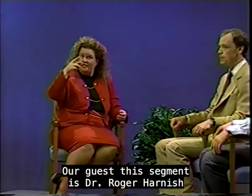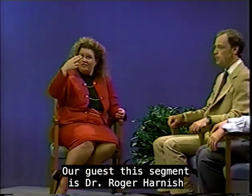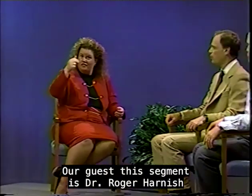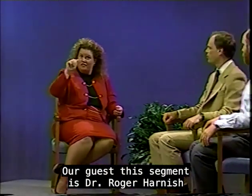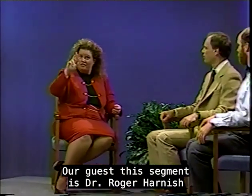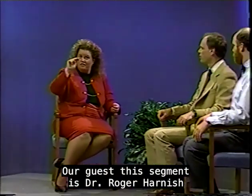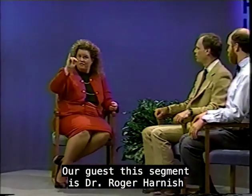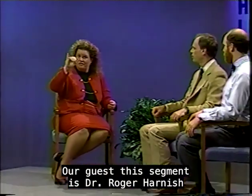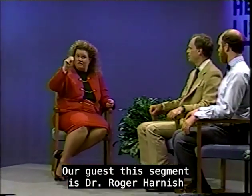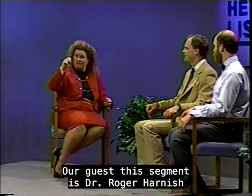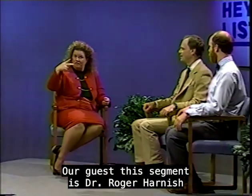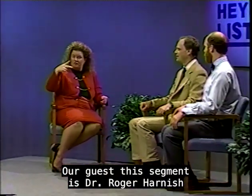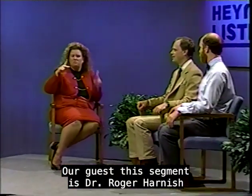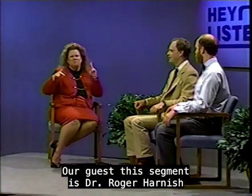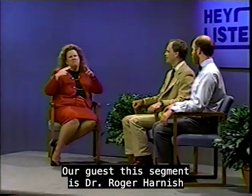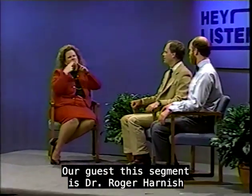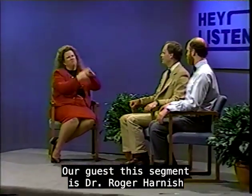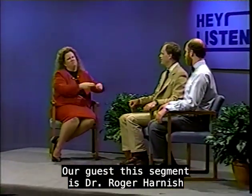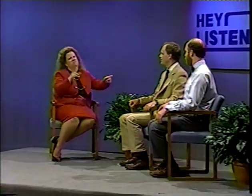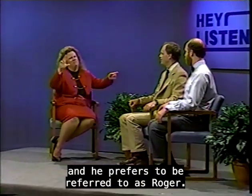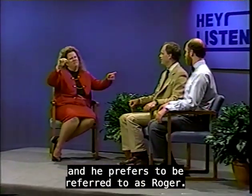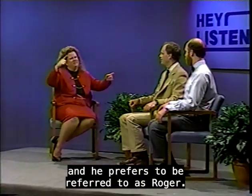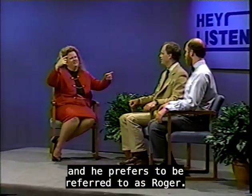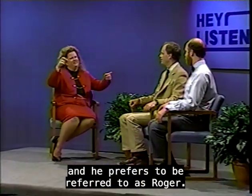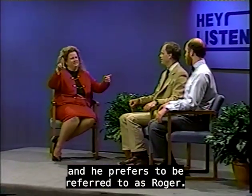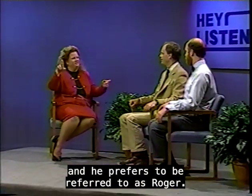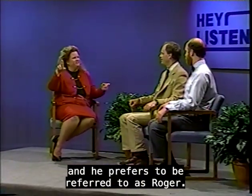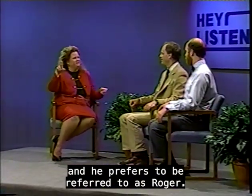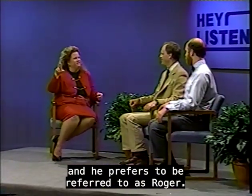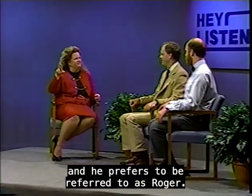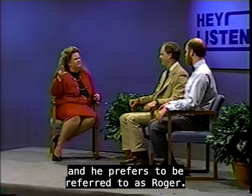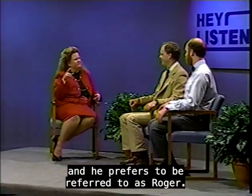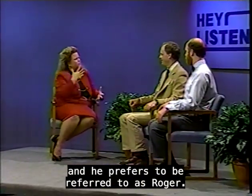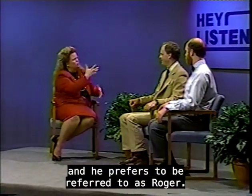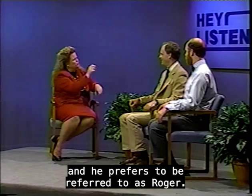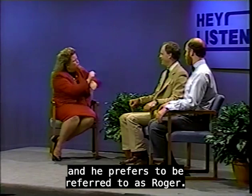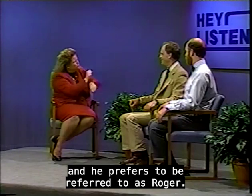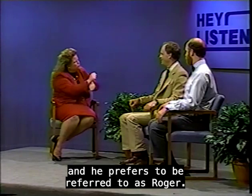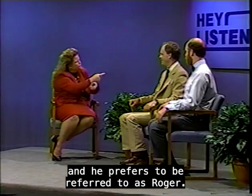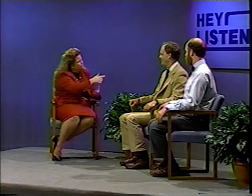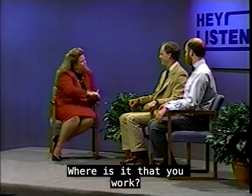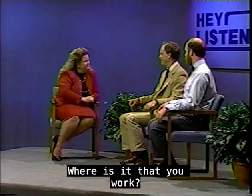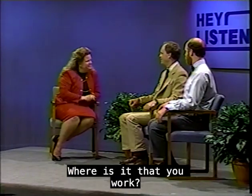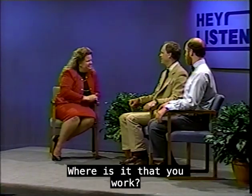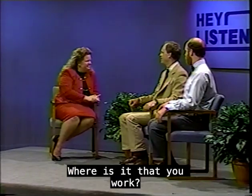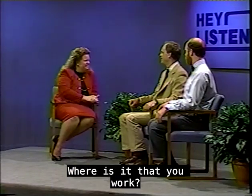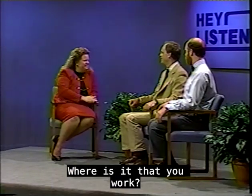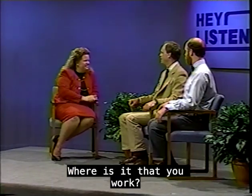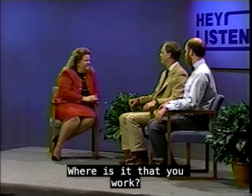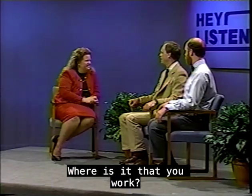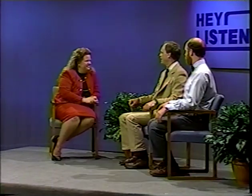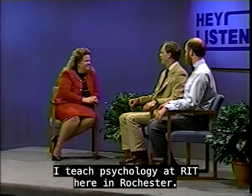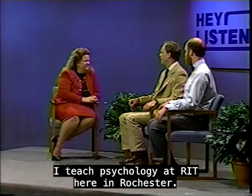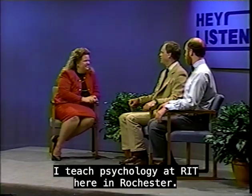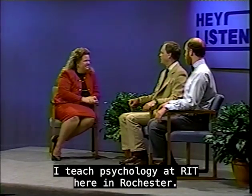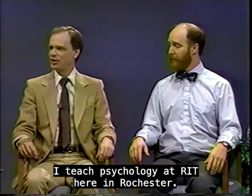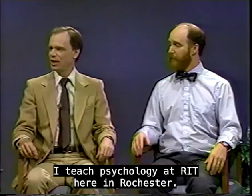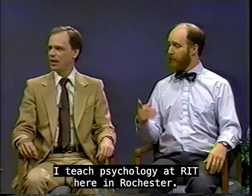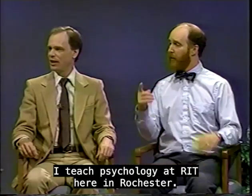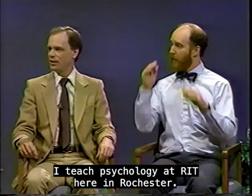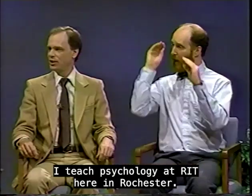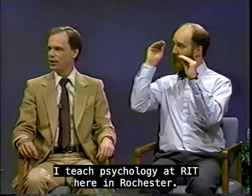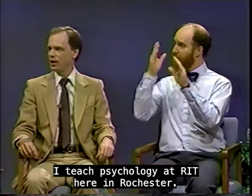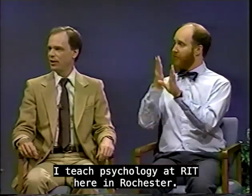Our guest this segment is Dr. Roger Harnish, and he prefers to be referred to as Roger. Where is it that you work? I